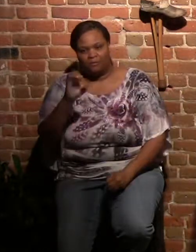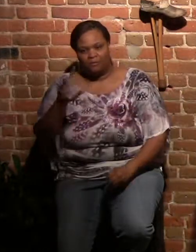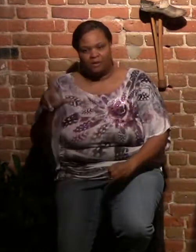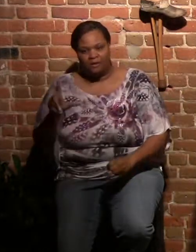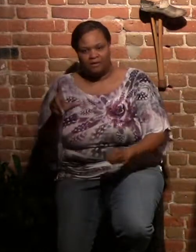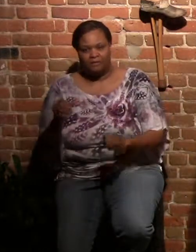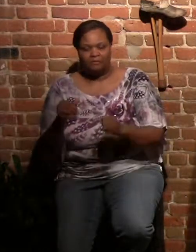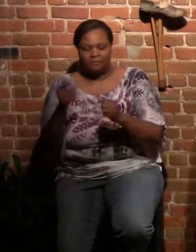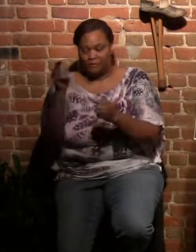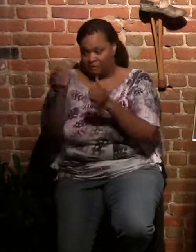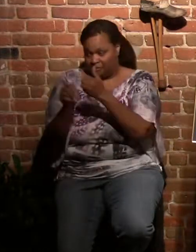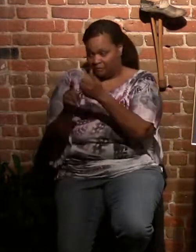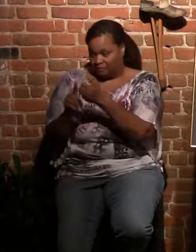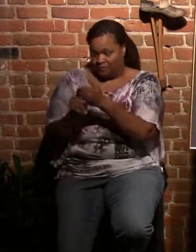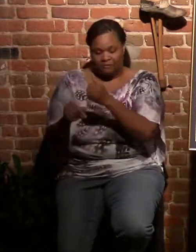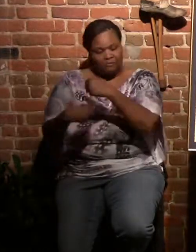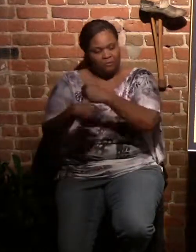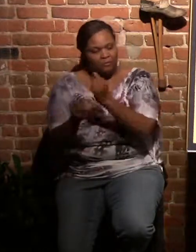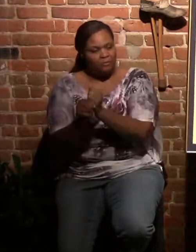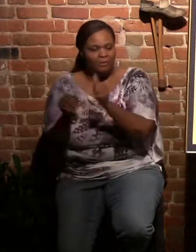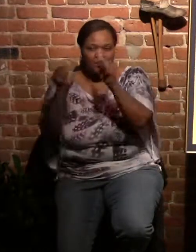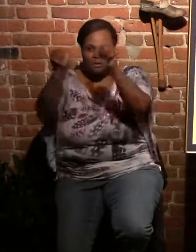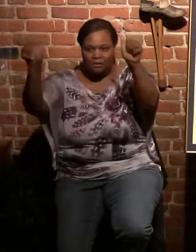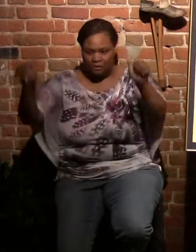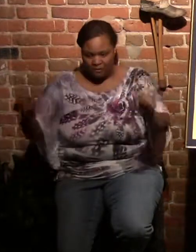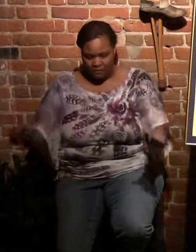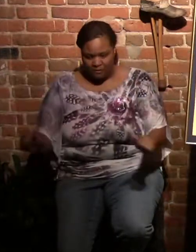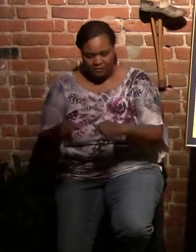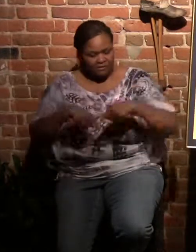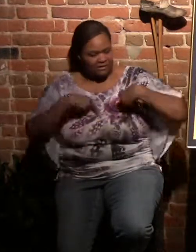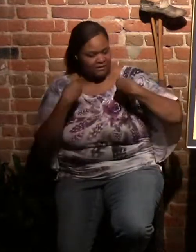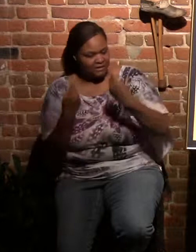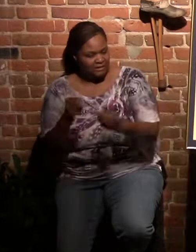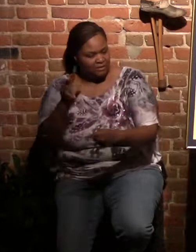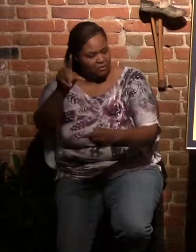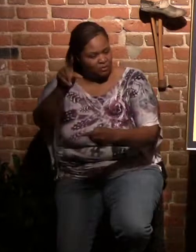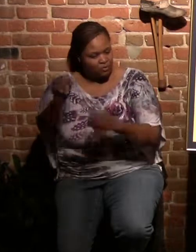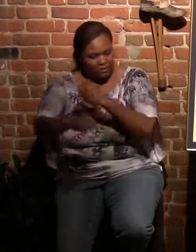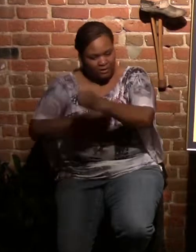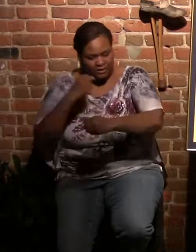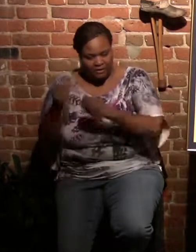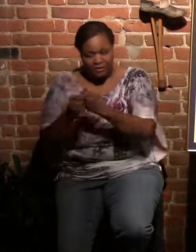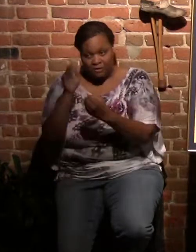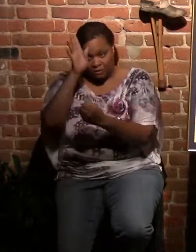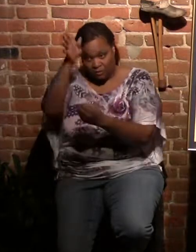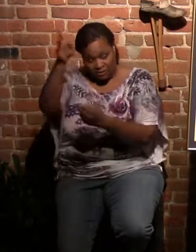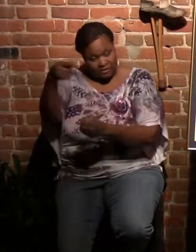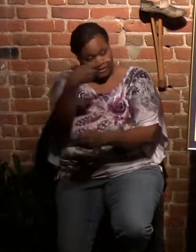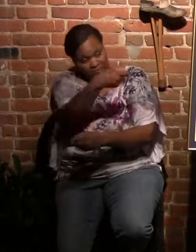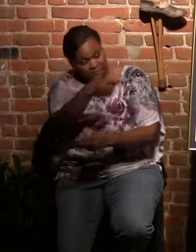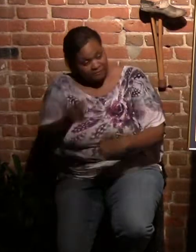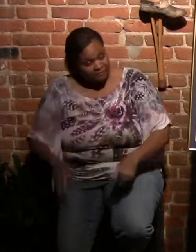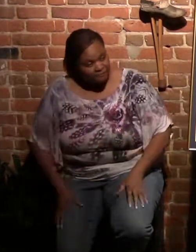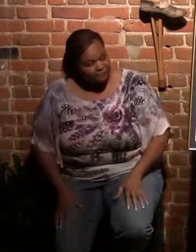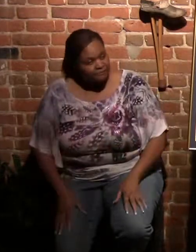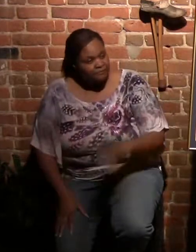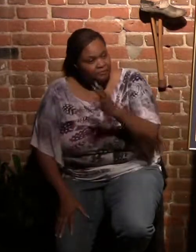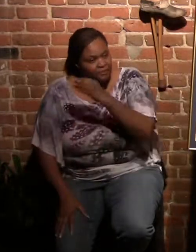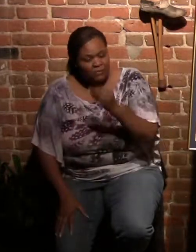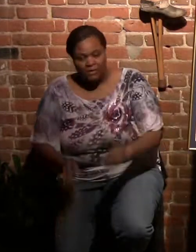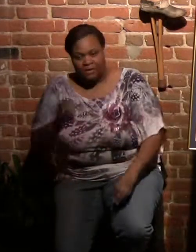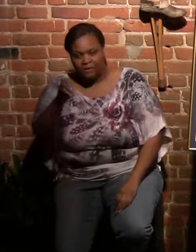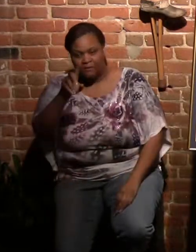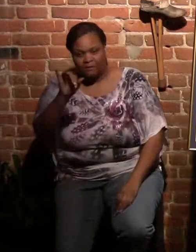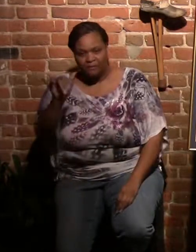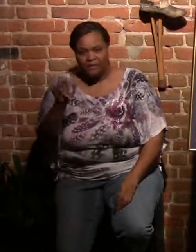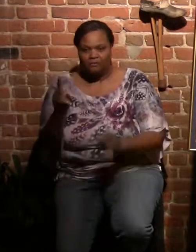Imagination Celebration for over 20 years, created this poster. And Mary